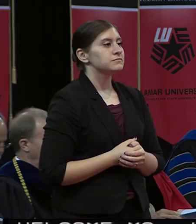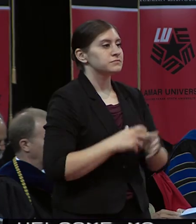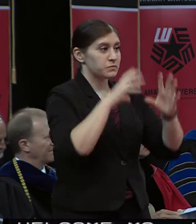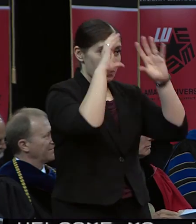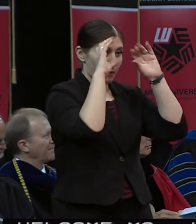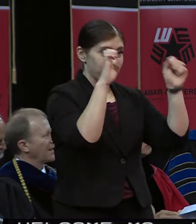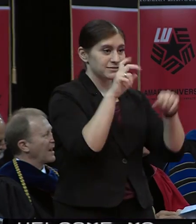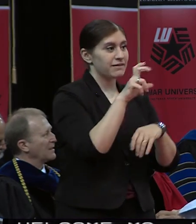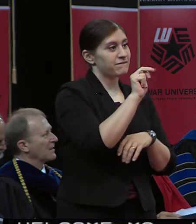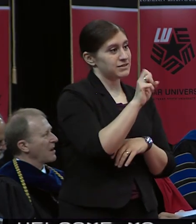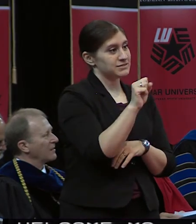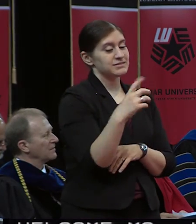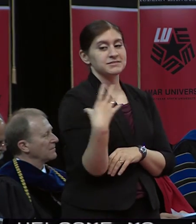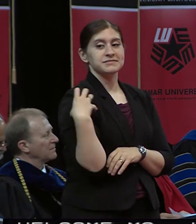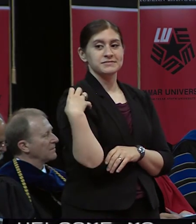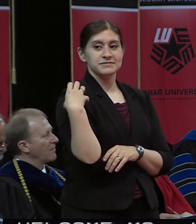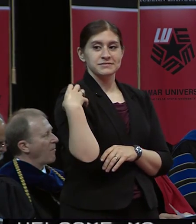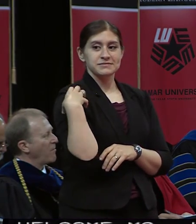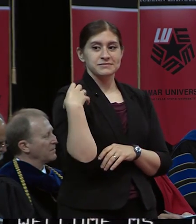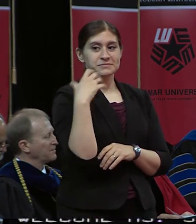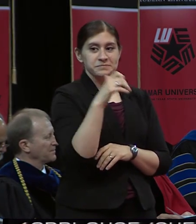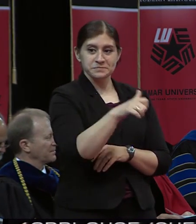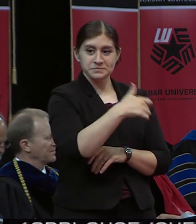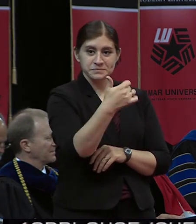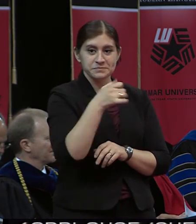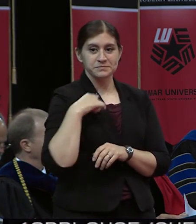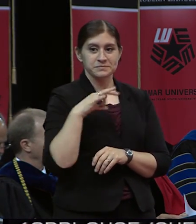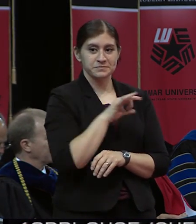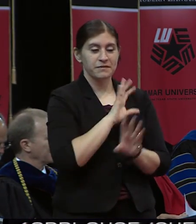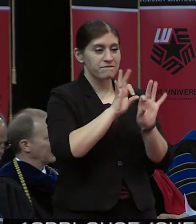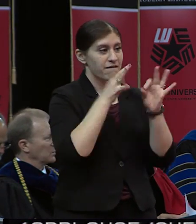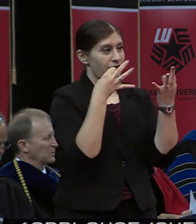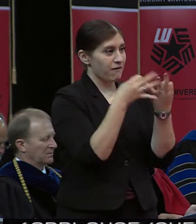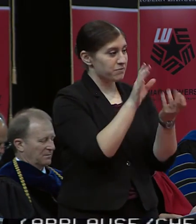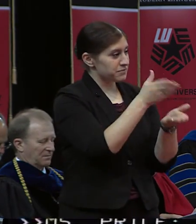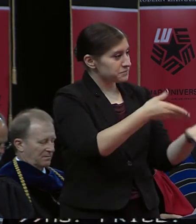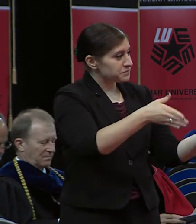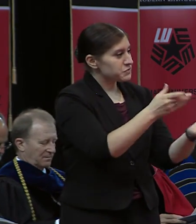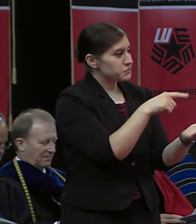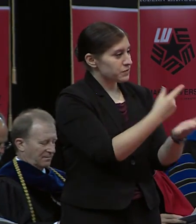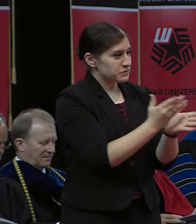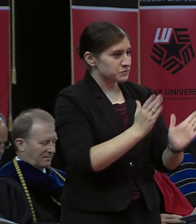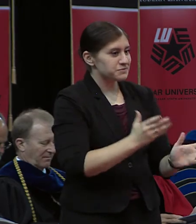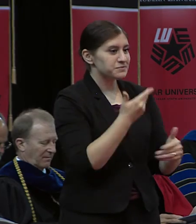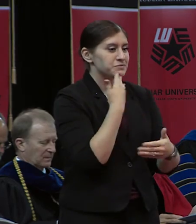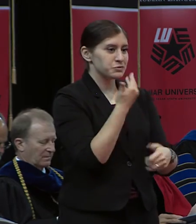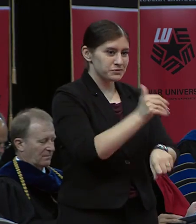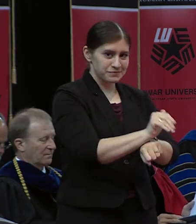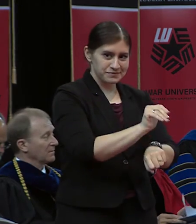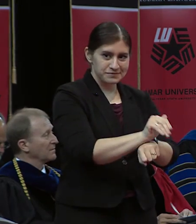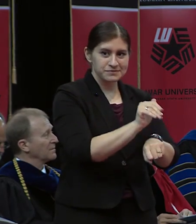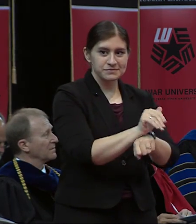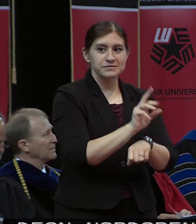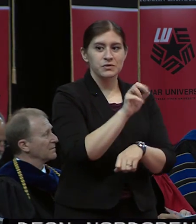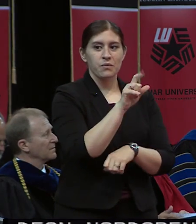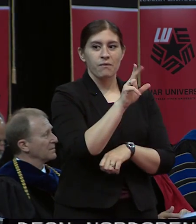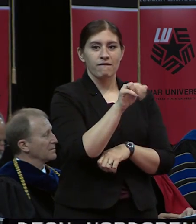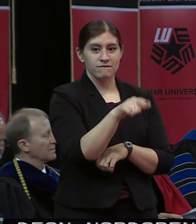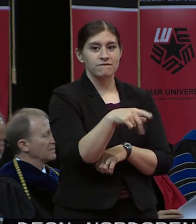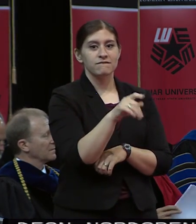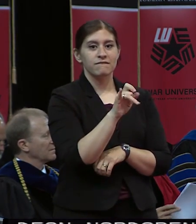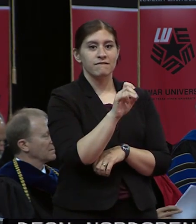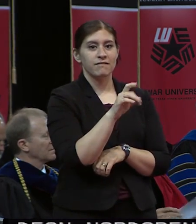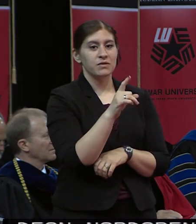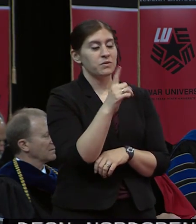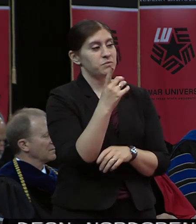President Evans, Dean Nordgren, distinguished faculty, family, and fellow graduates, good evening. Ralph Waldo Emerson once